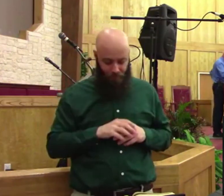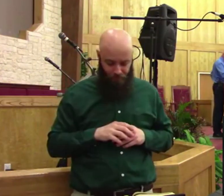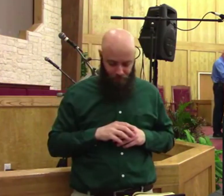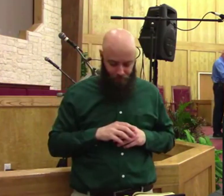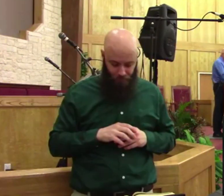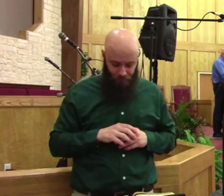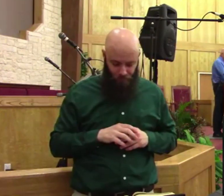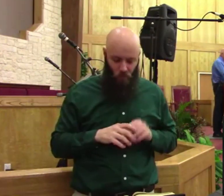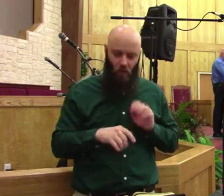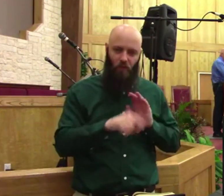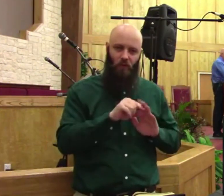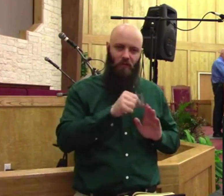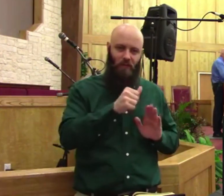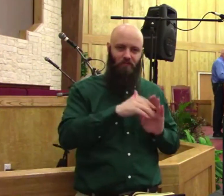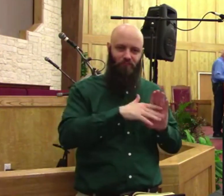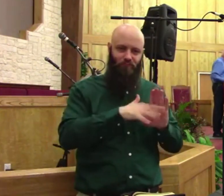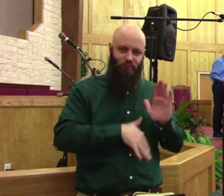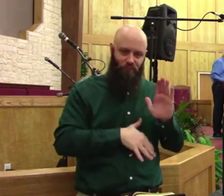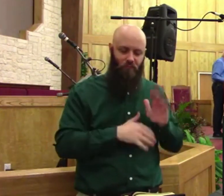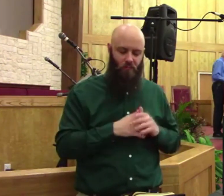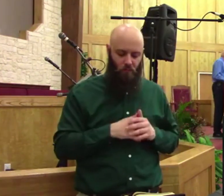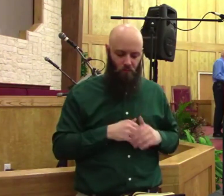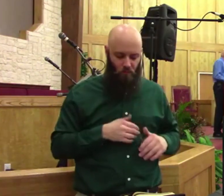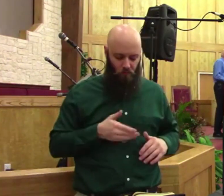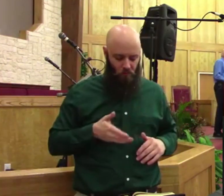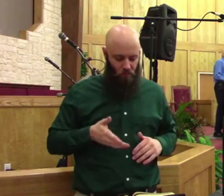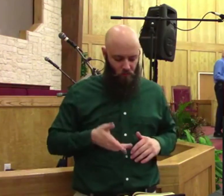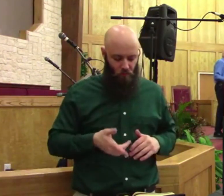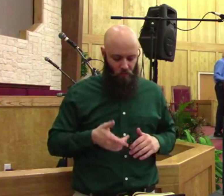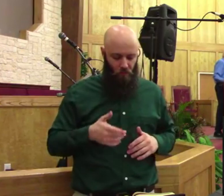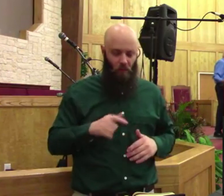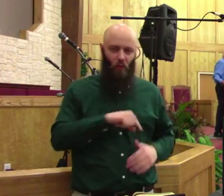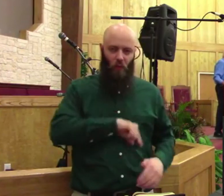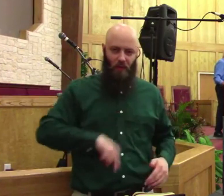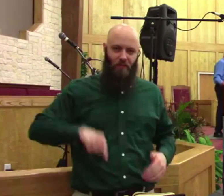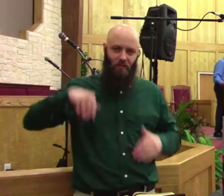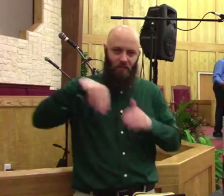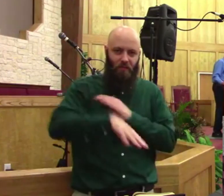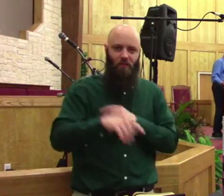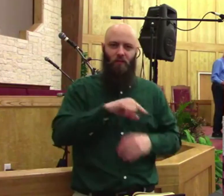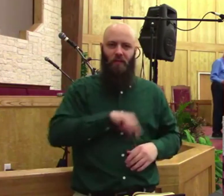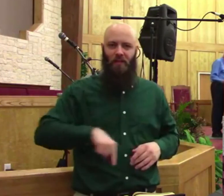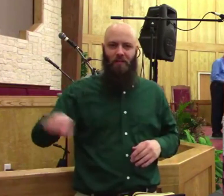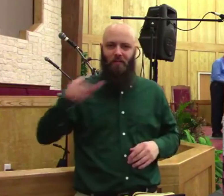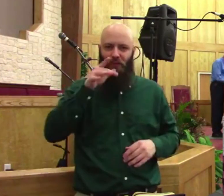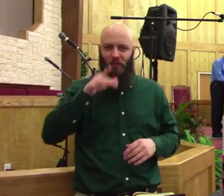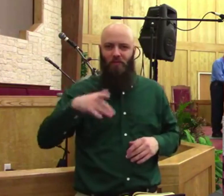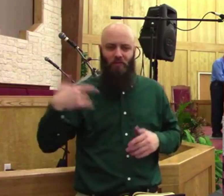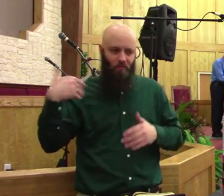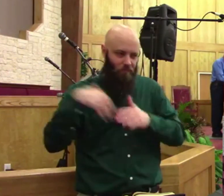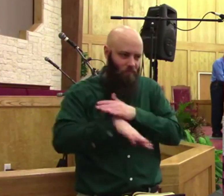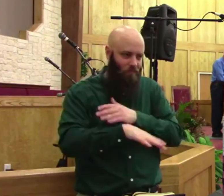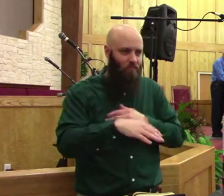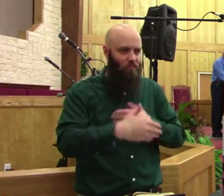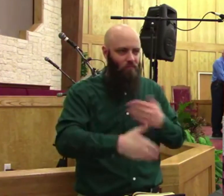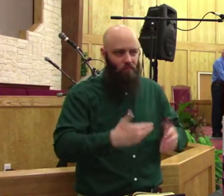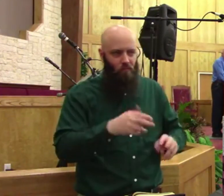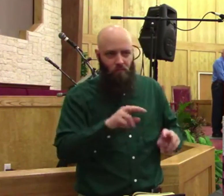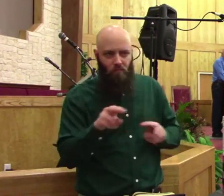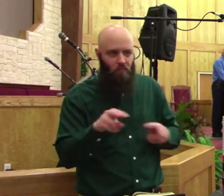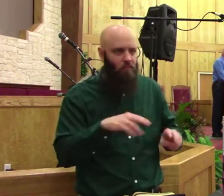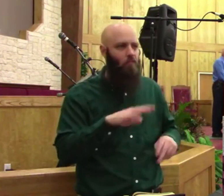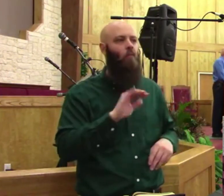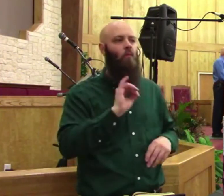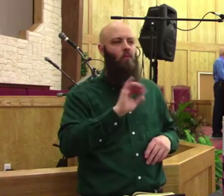and following through, the queen comes in, the queen mother comes in, and